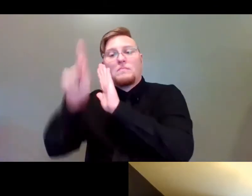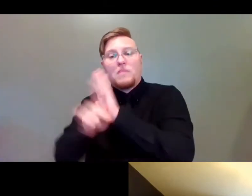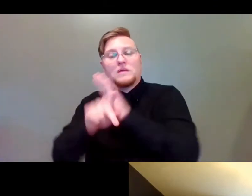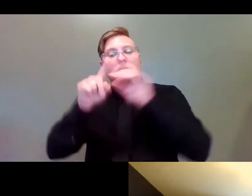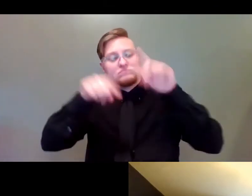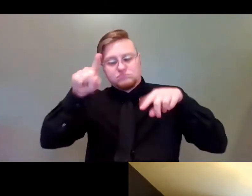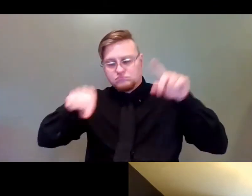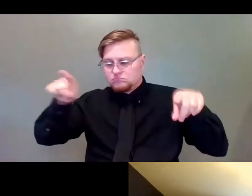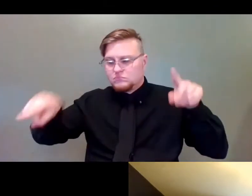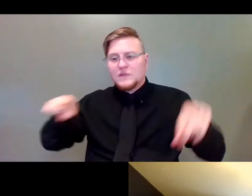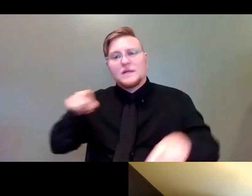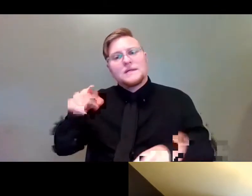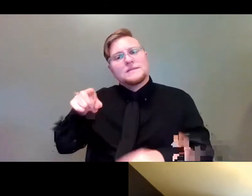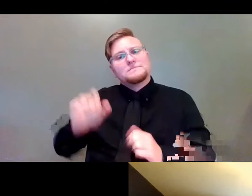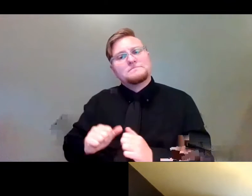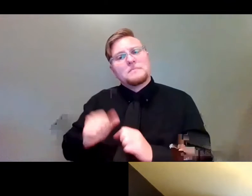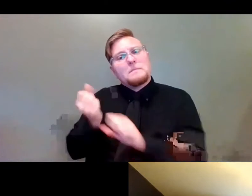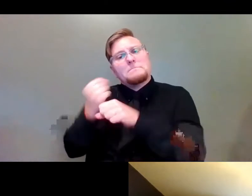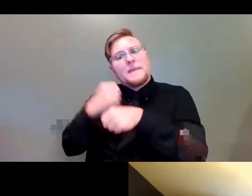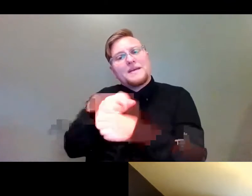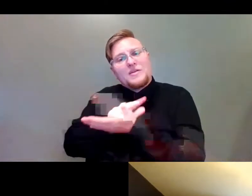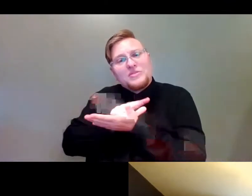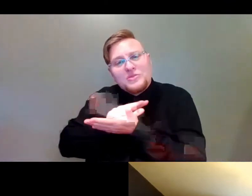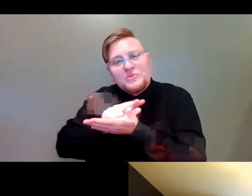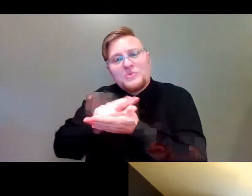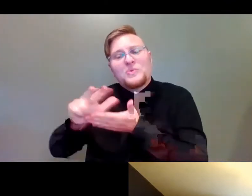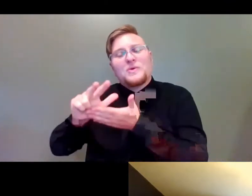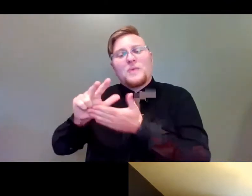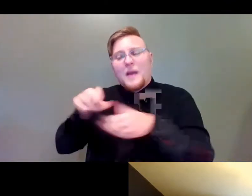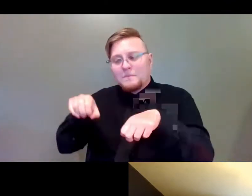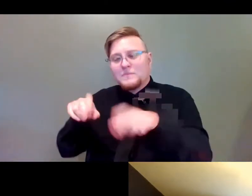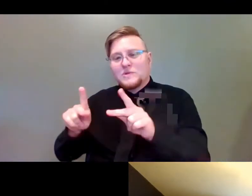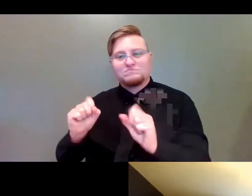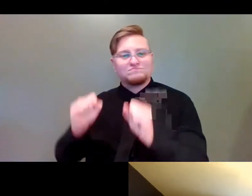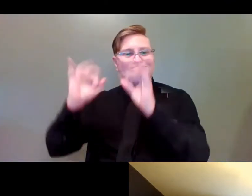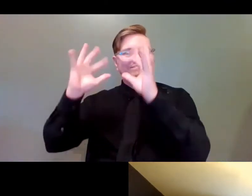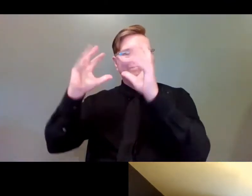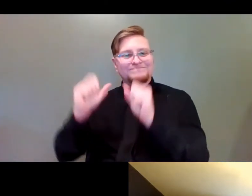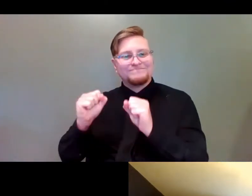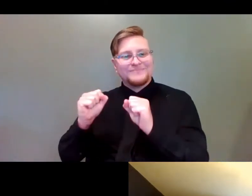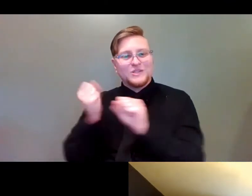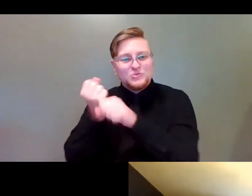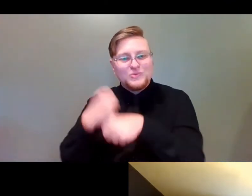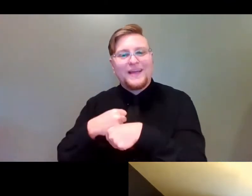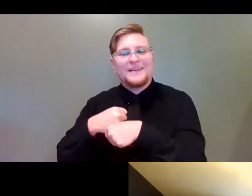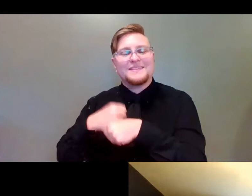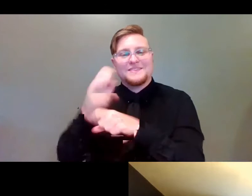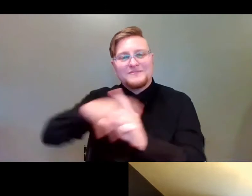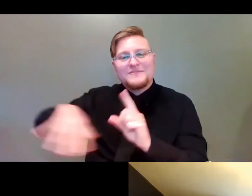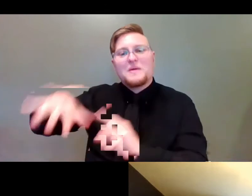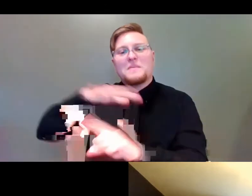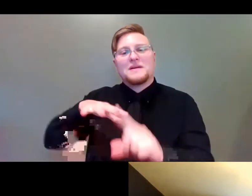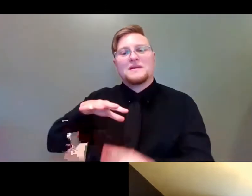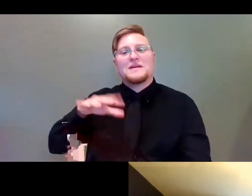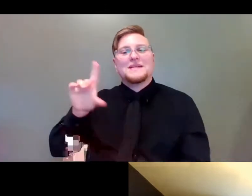really creates sort of a 3-week magical opportunity to really create an environment of disabled